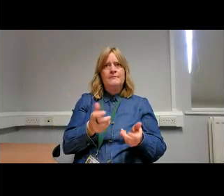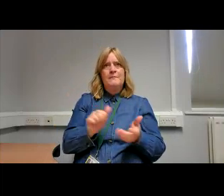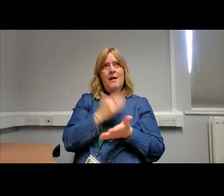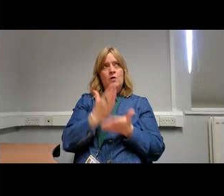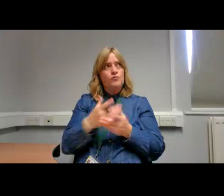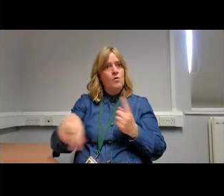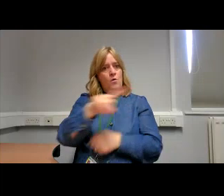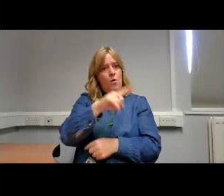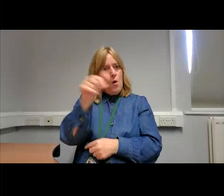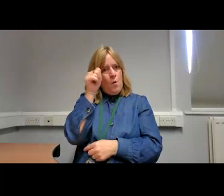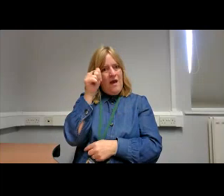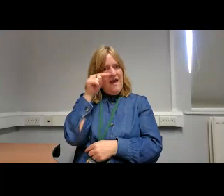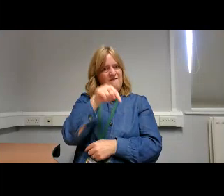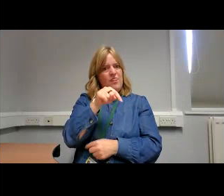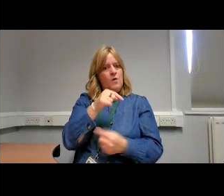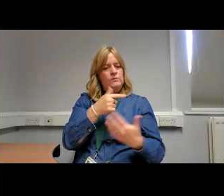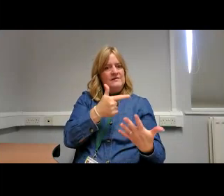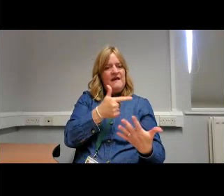Another